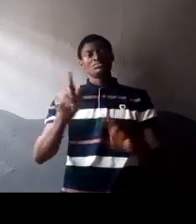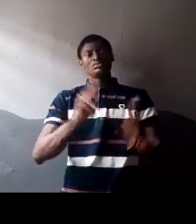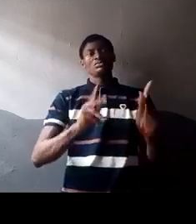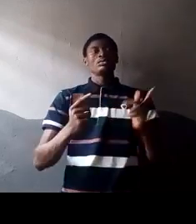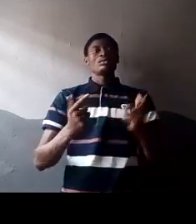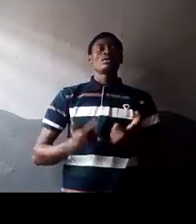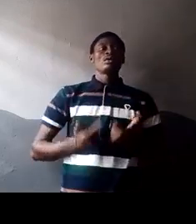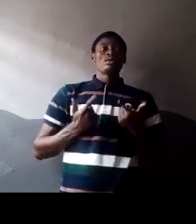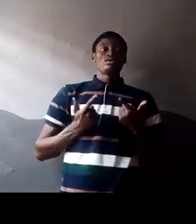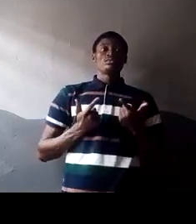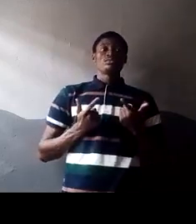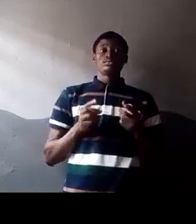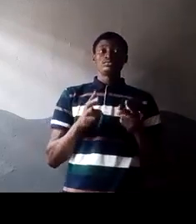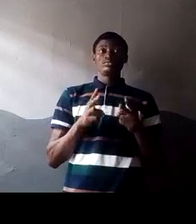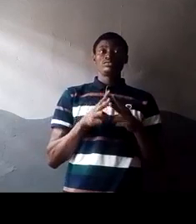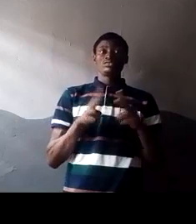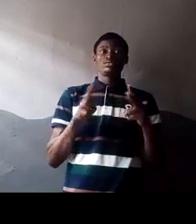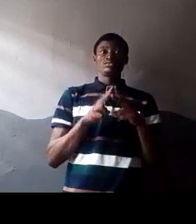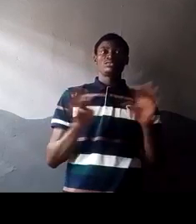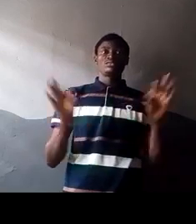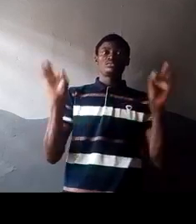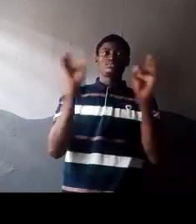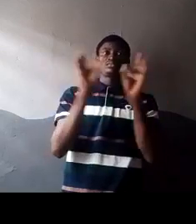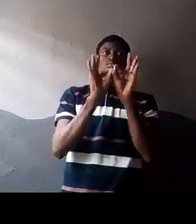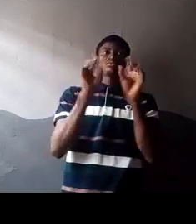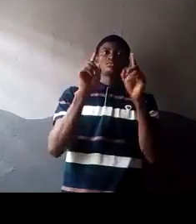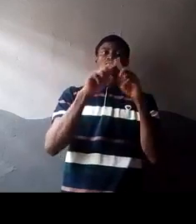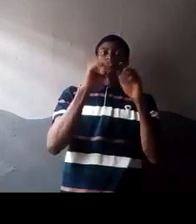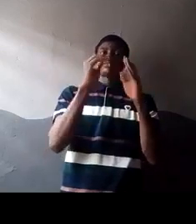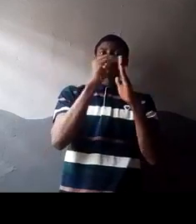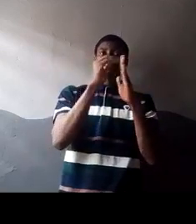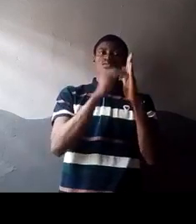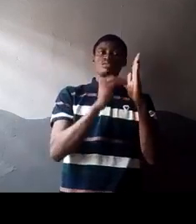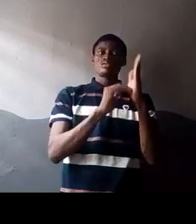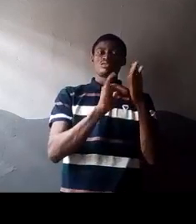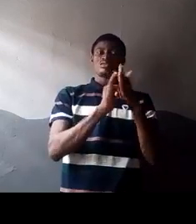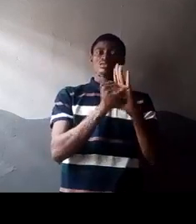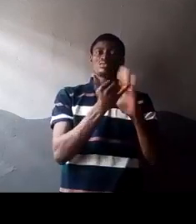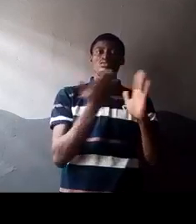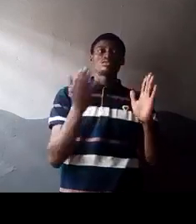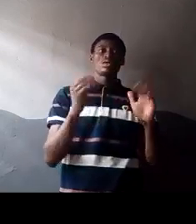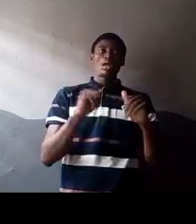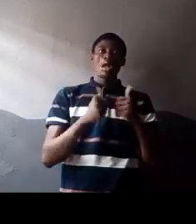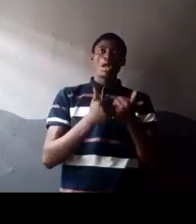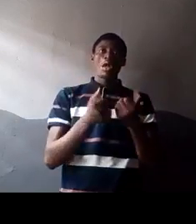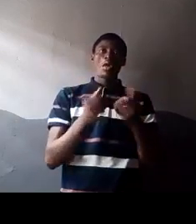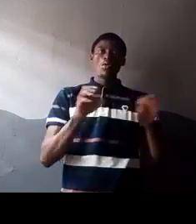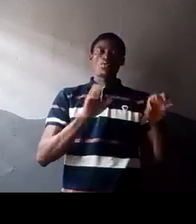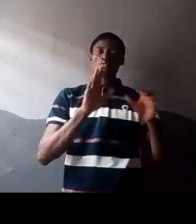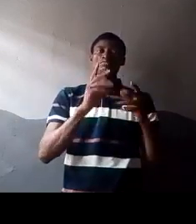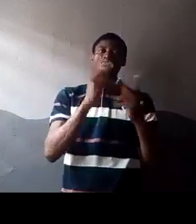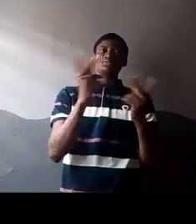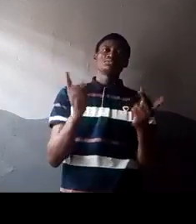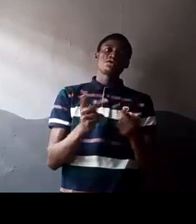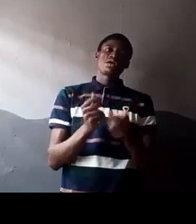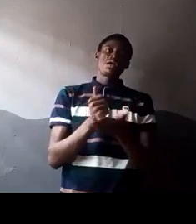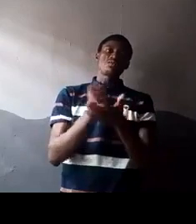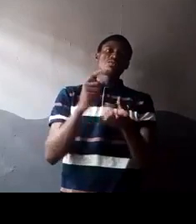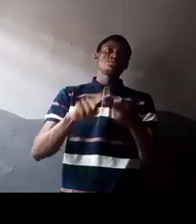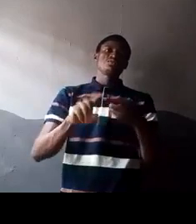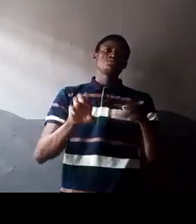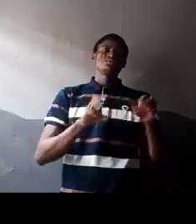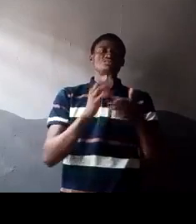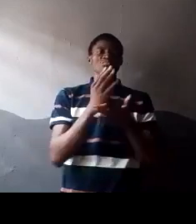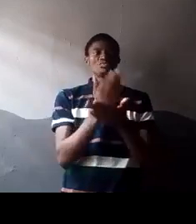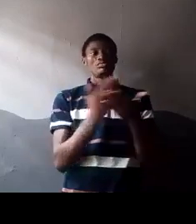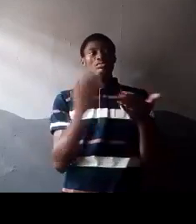to state some of those things. How did your position help you do something for the common good? This is the part